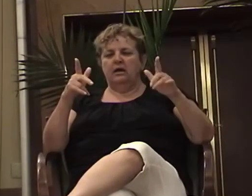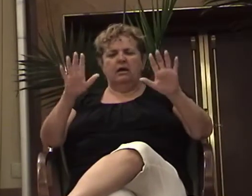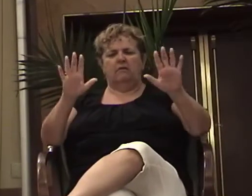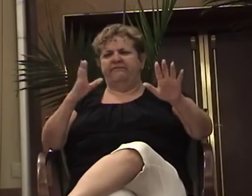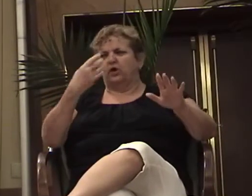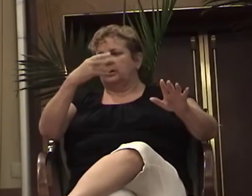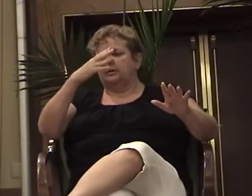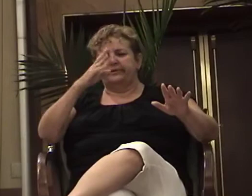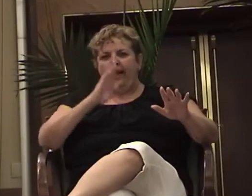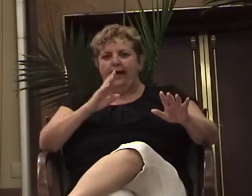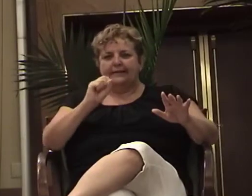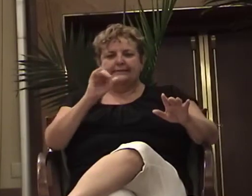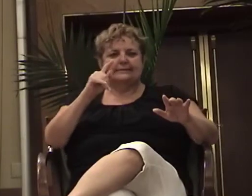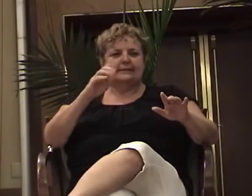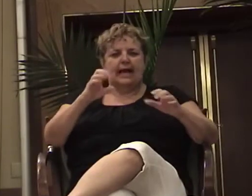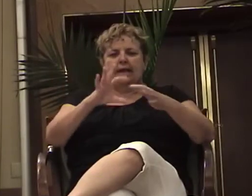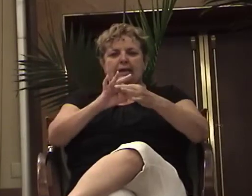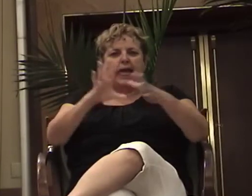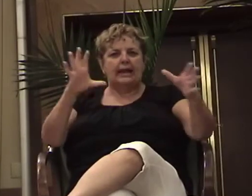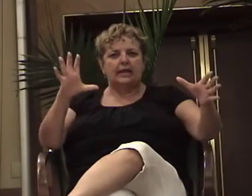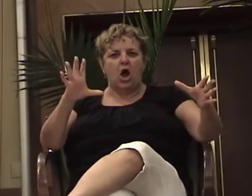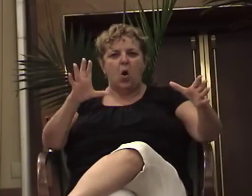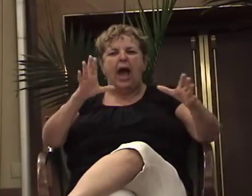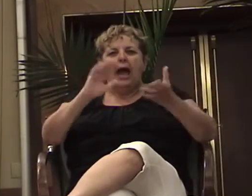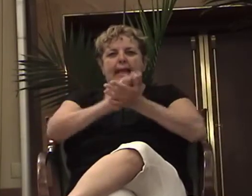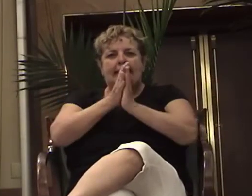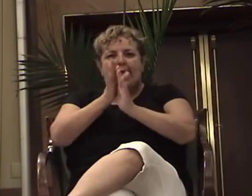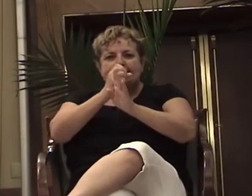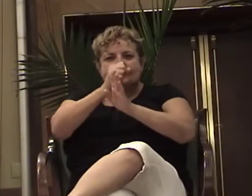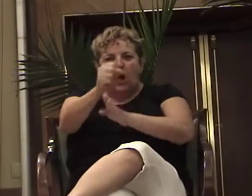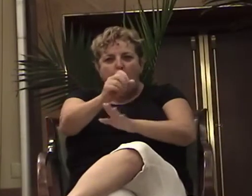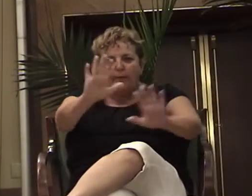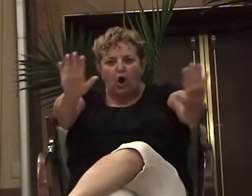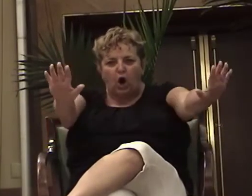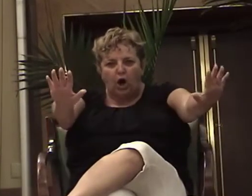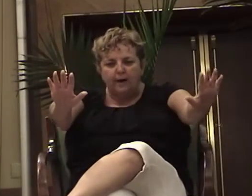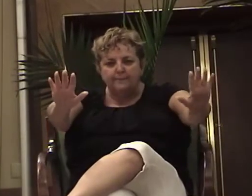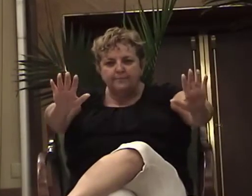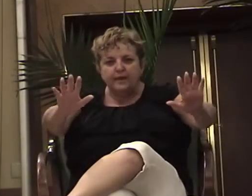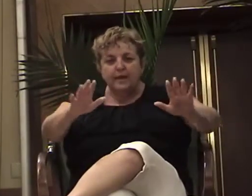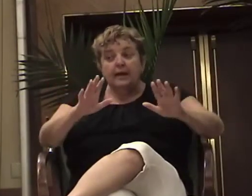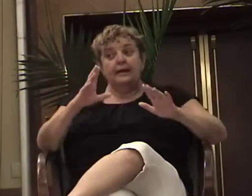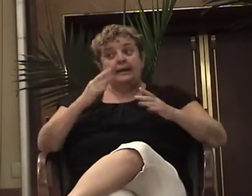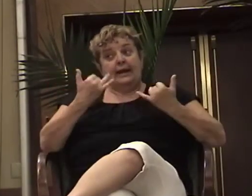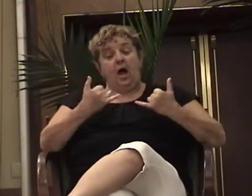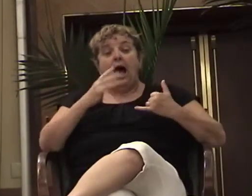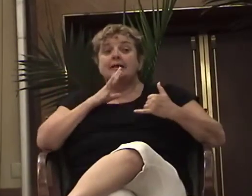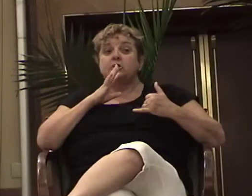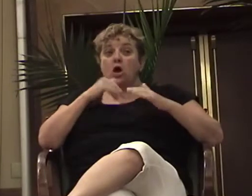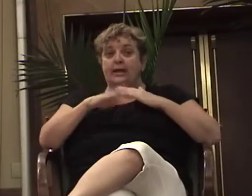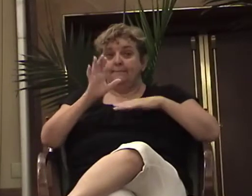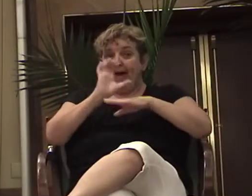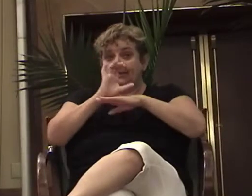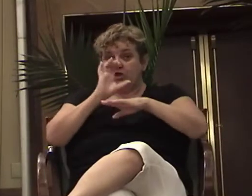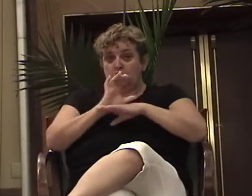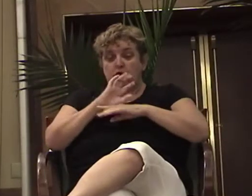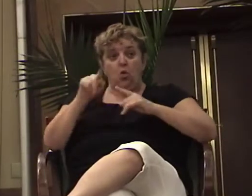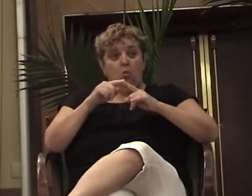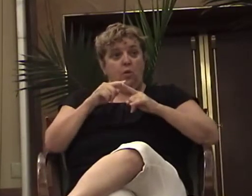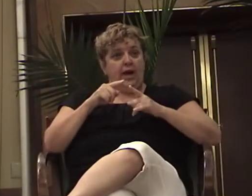And so, you know, I'm gonna tell you something. I talk in my church on a regular basis, right? When I mention Boone's Farm apple wine, they don't have that